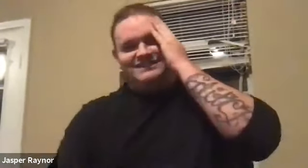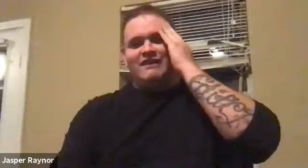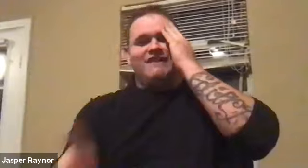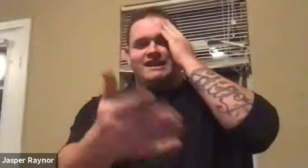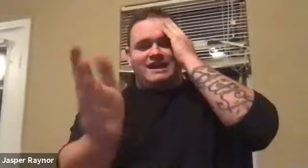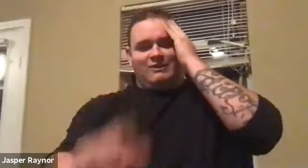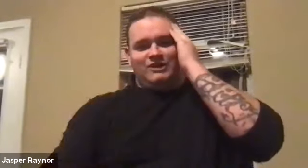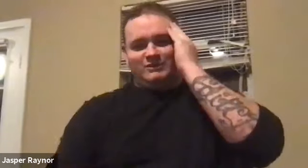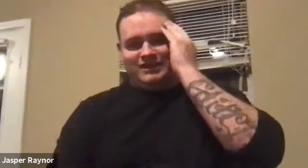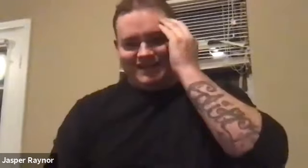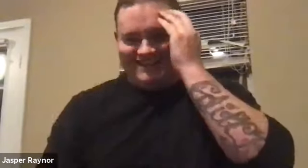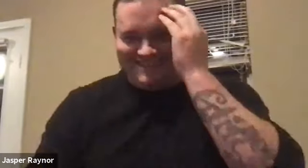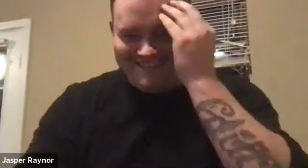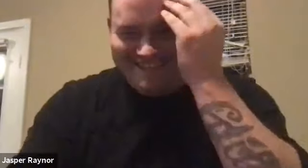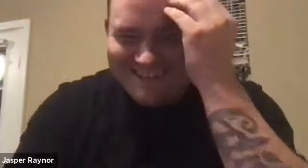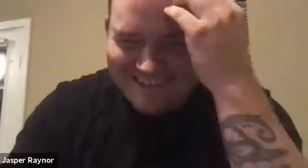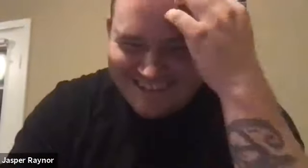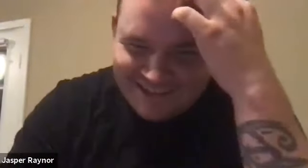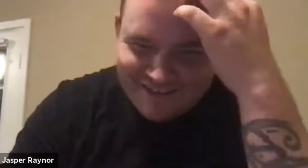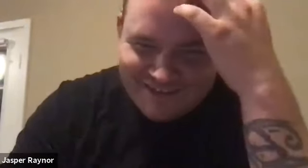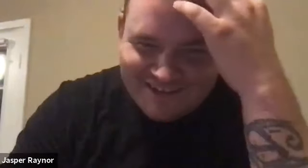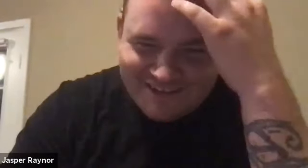Y'all fight it out. Work it out. I don't care. Kayla can go next.